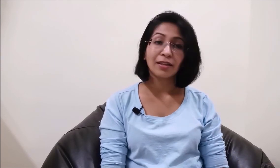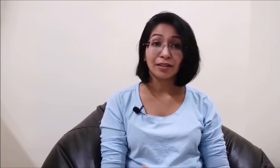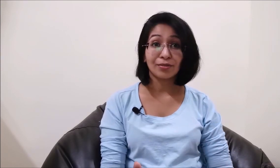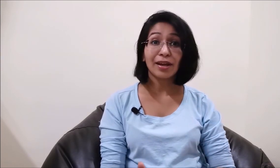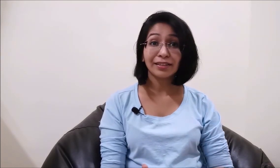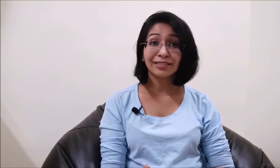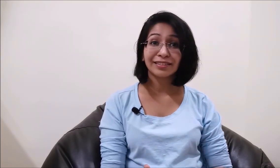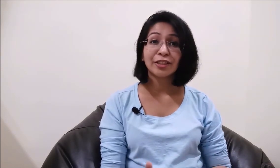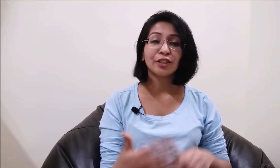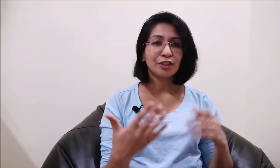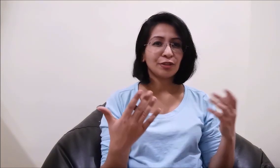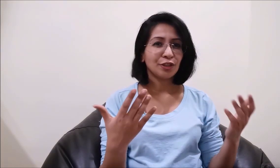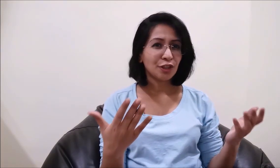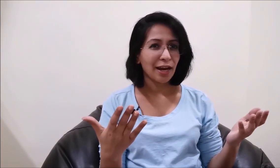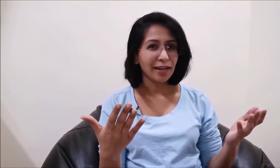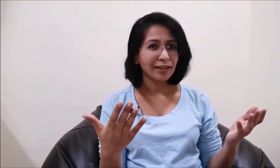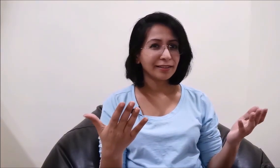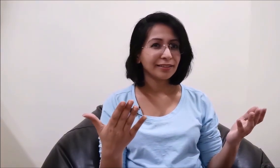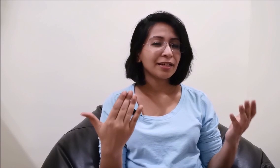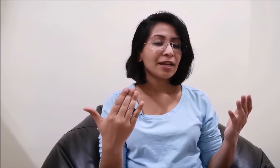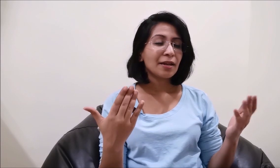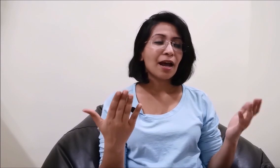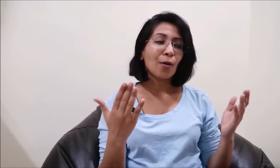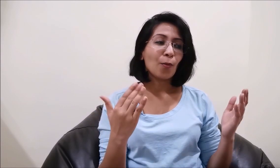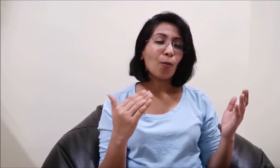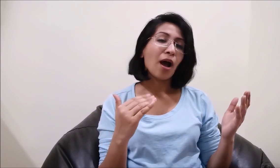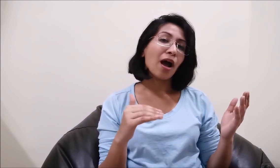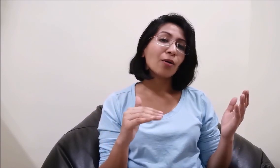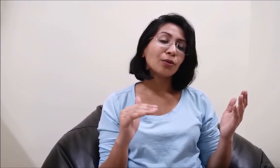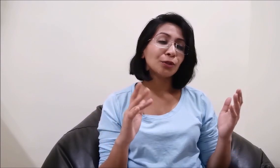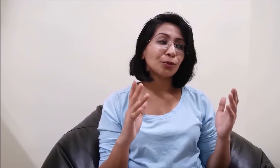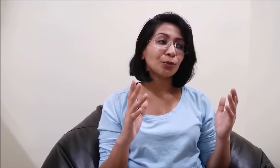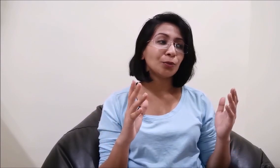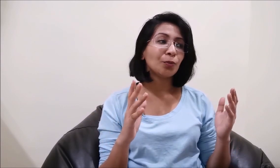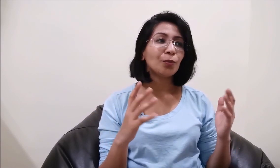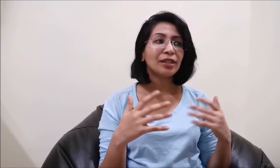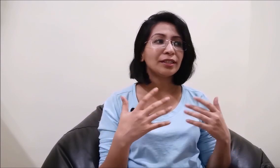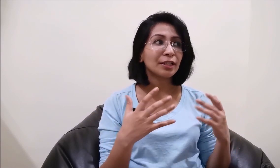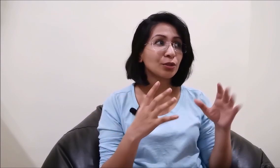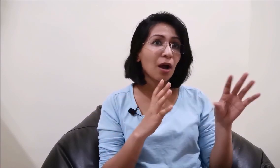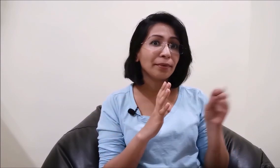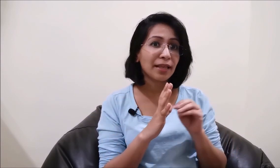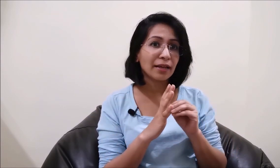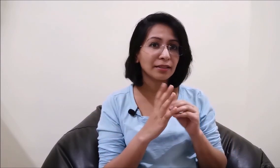That's right. J. Now, how do we tend to copy that and